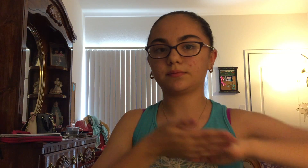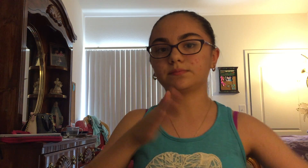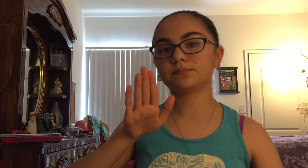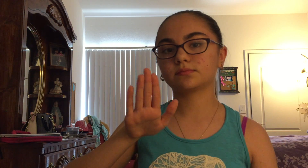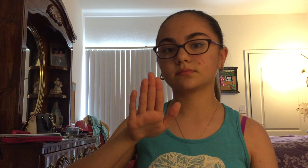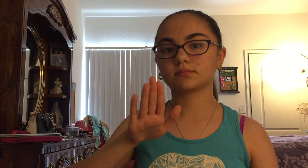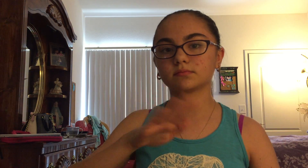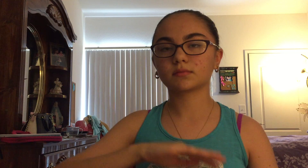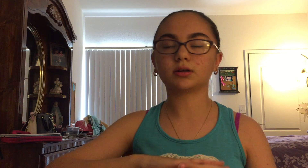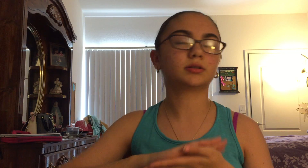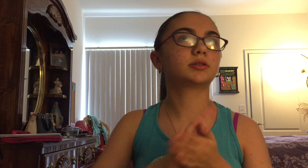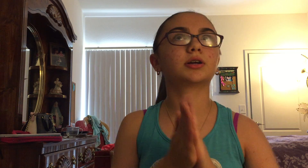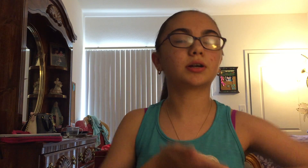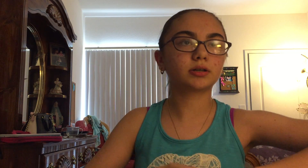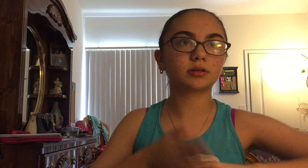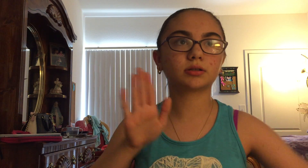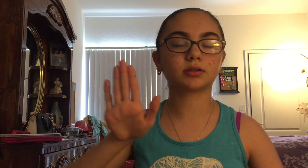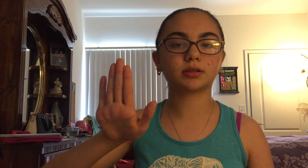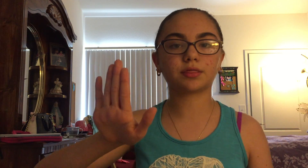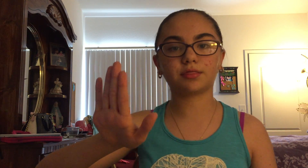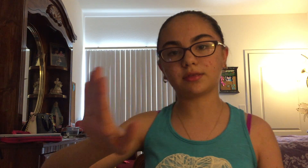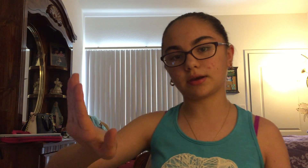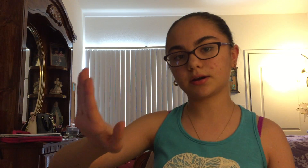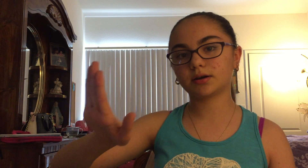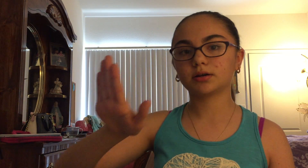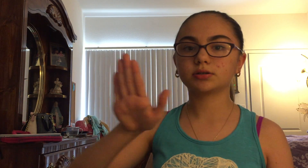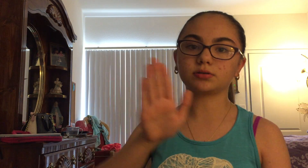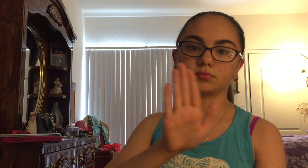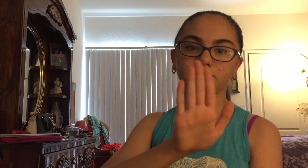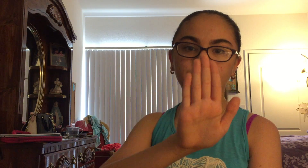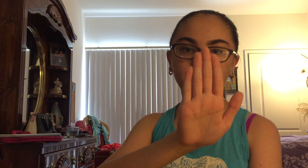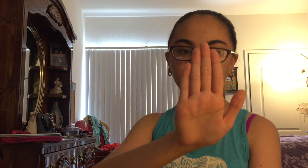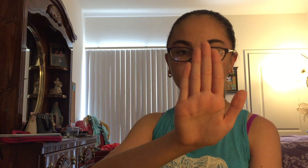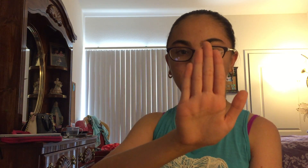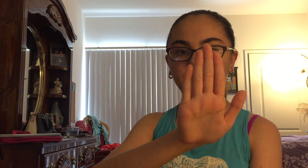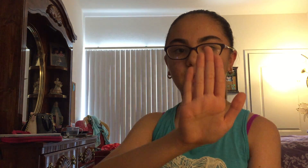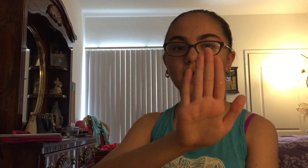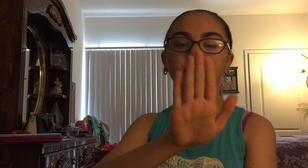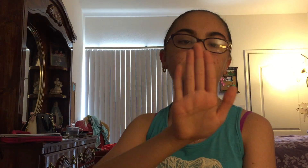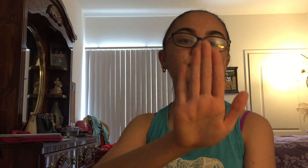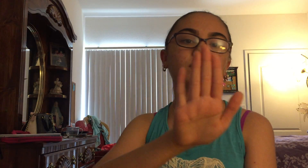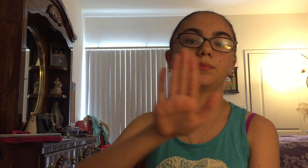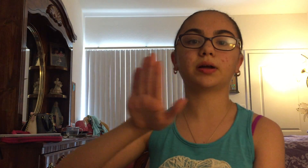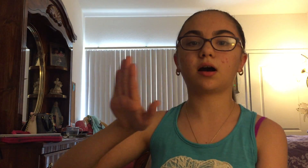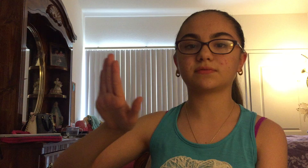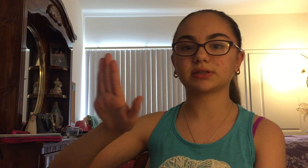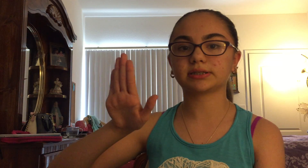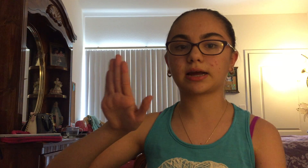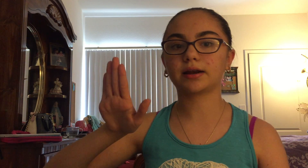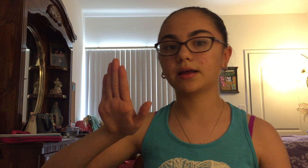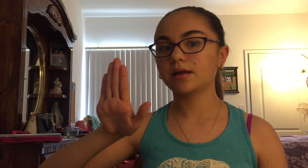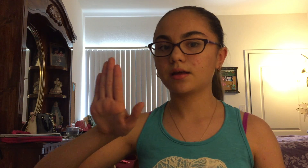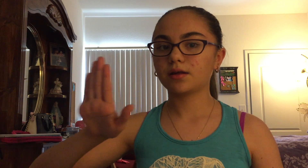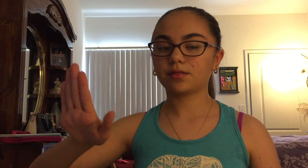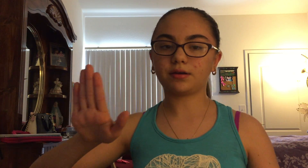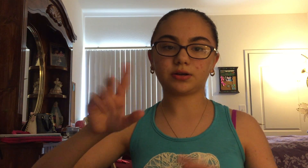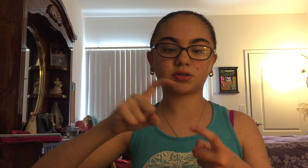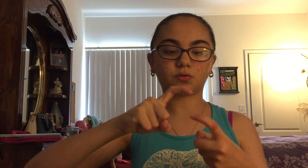turn there so go like that like you are but off to the side there's